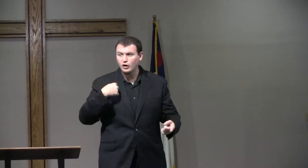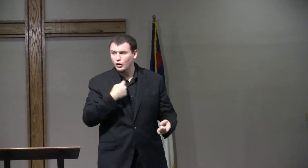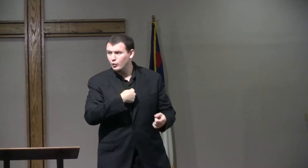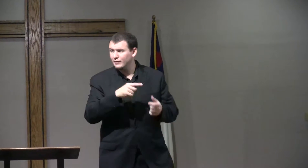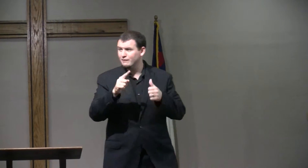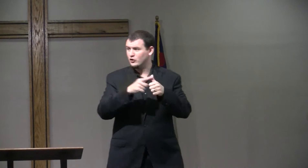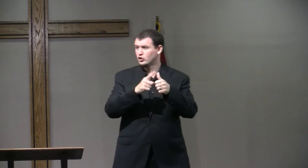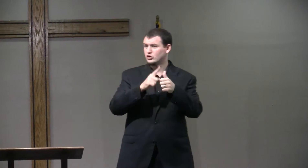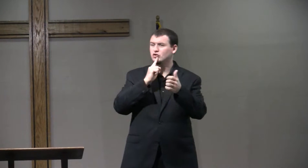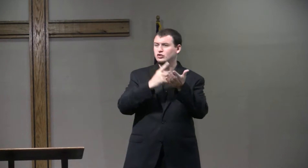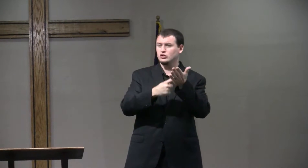So far,